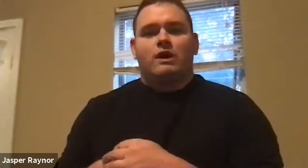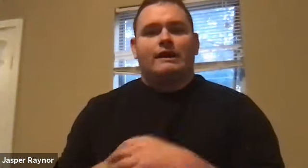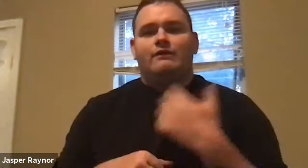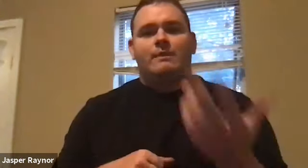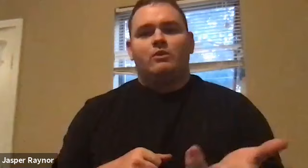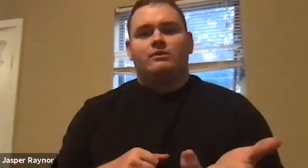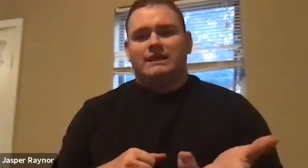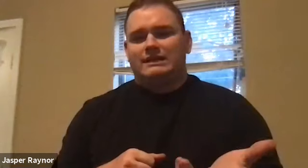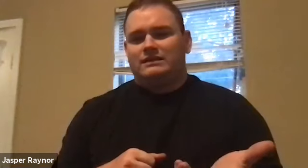I can't remember. It was like